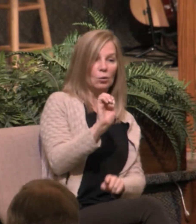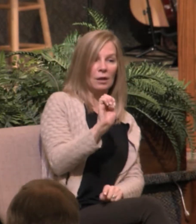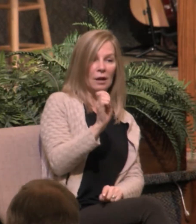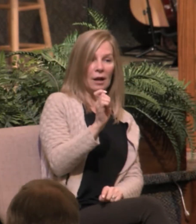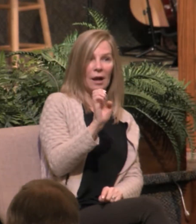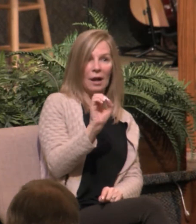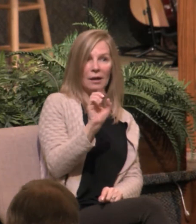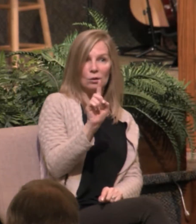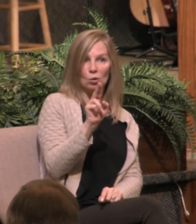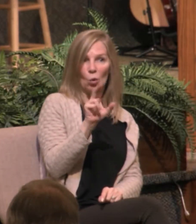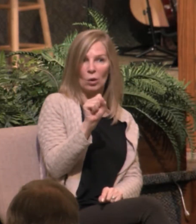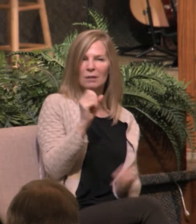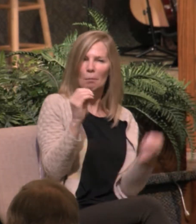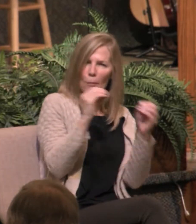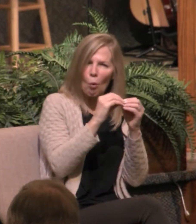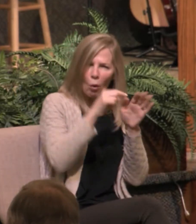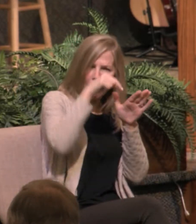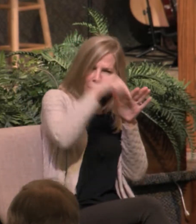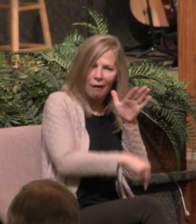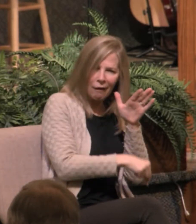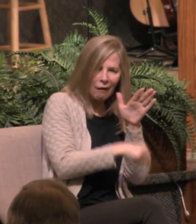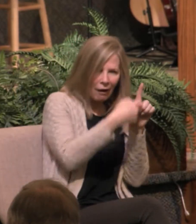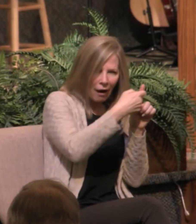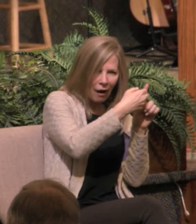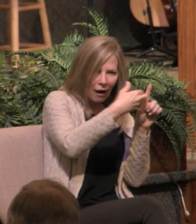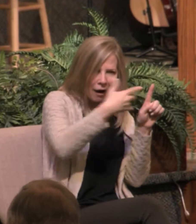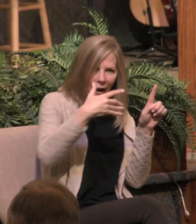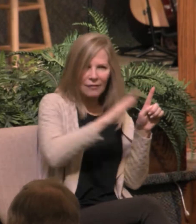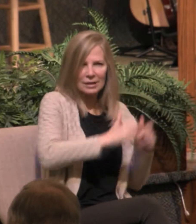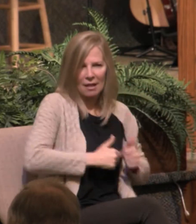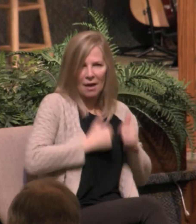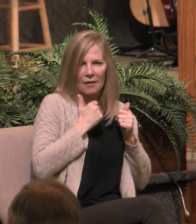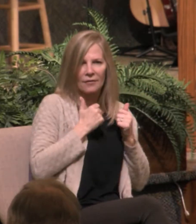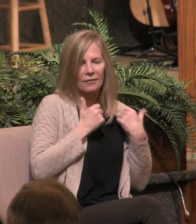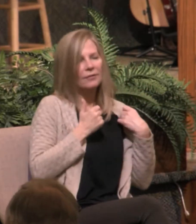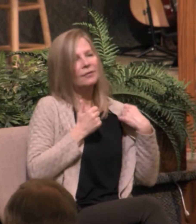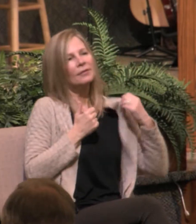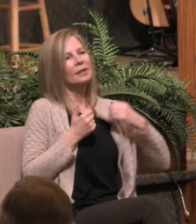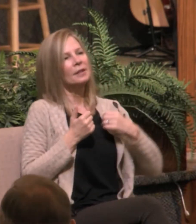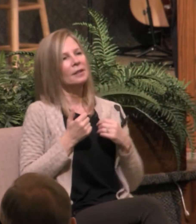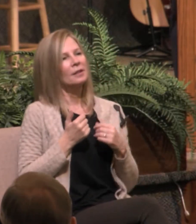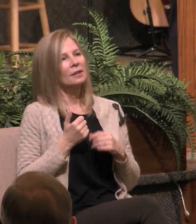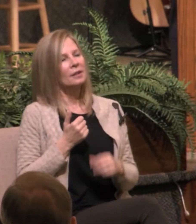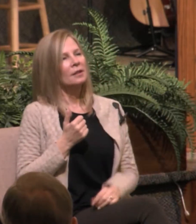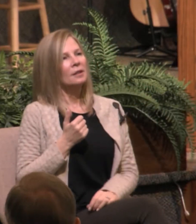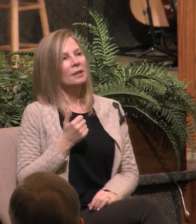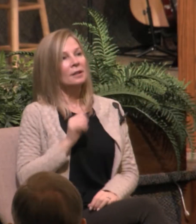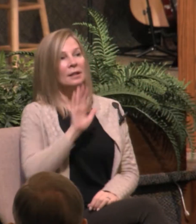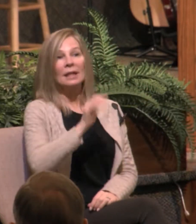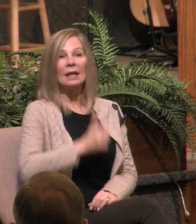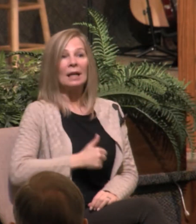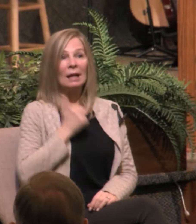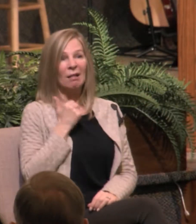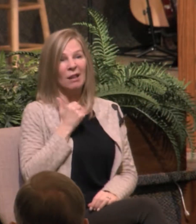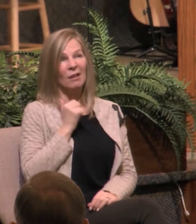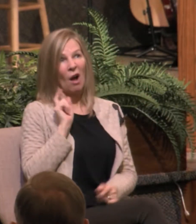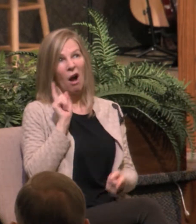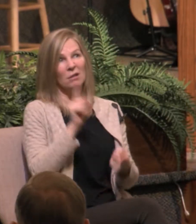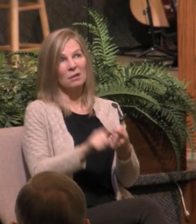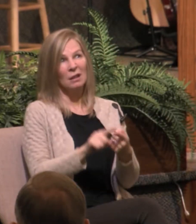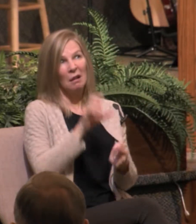other places in the New Testament. So what of his life? Let me give a big picture. He lived to be 120 years